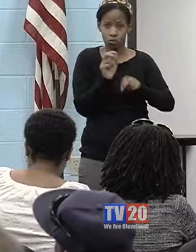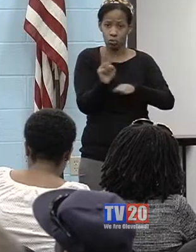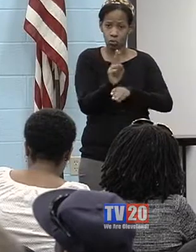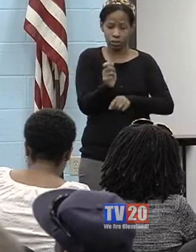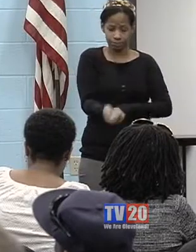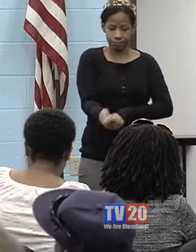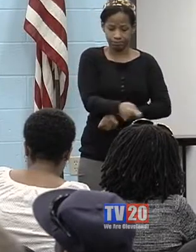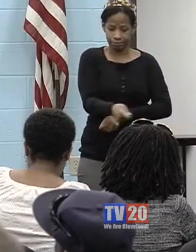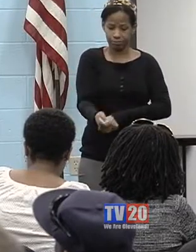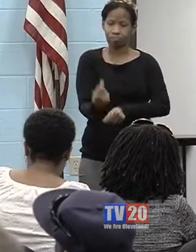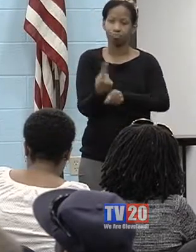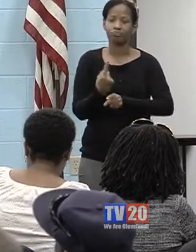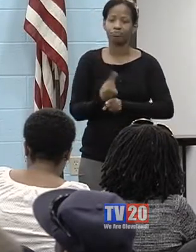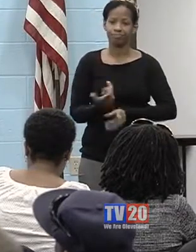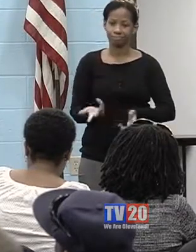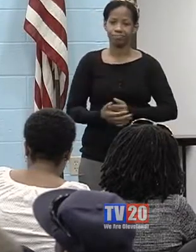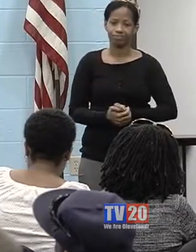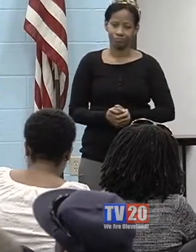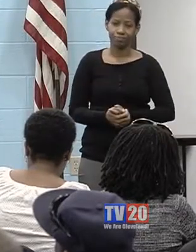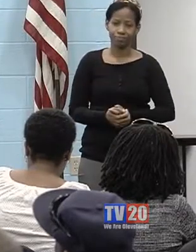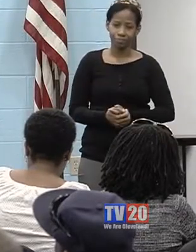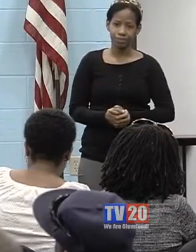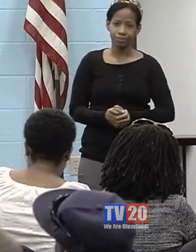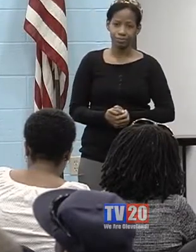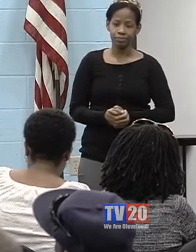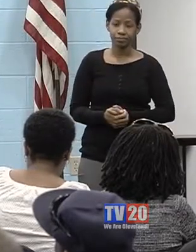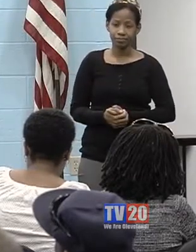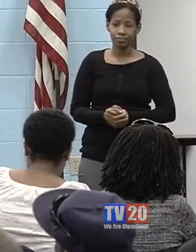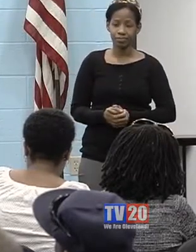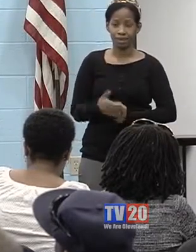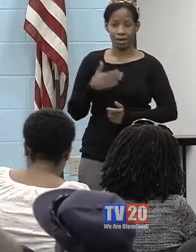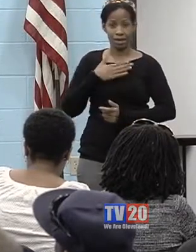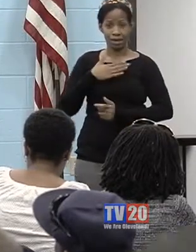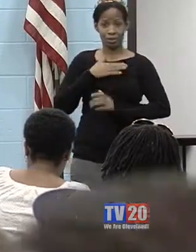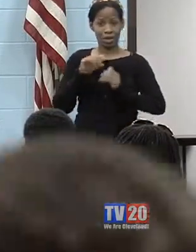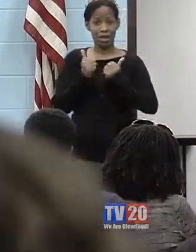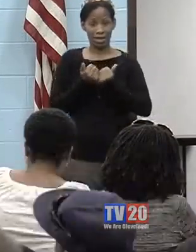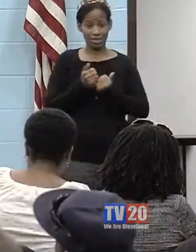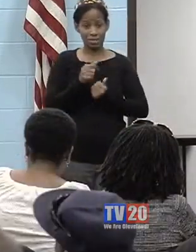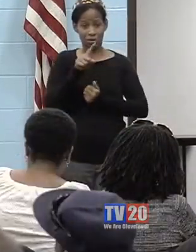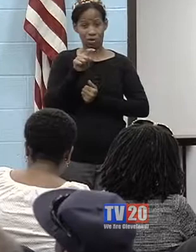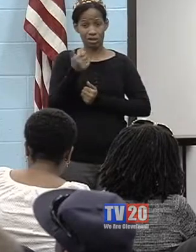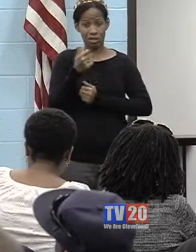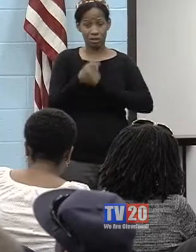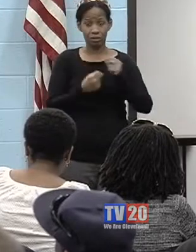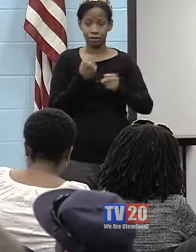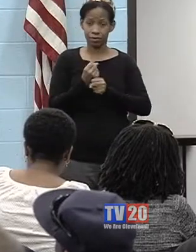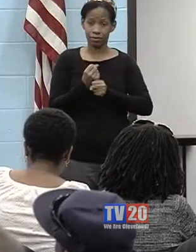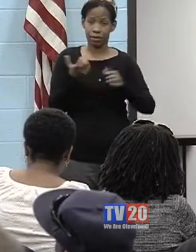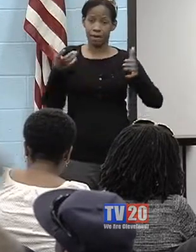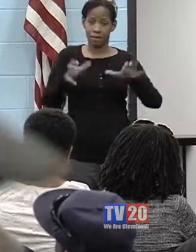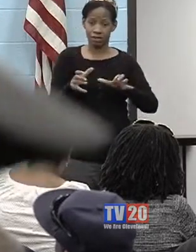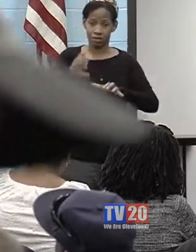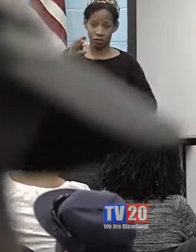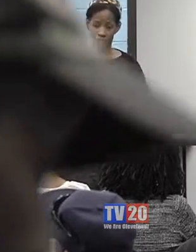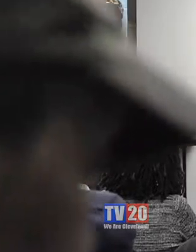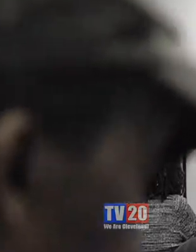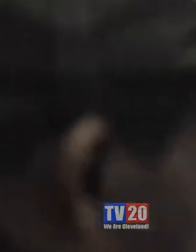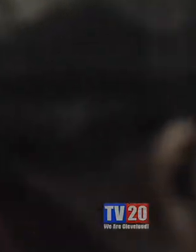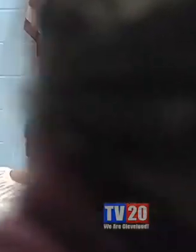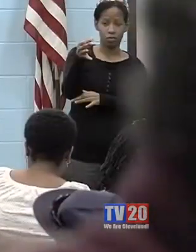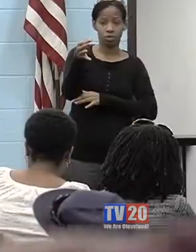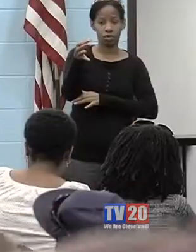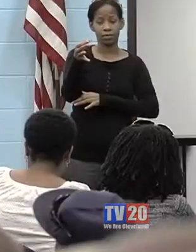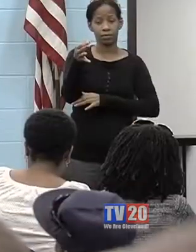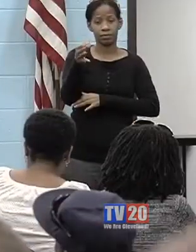about is that the Cleveland Sight Center has been here for 110 years. We have the chance to lead the way for the nation